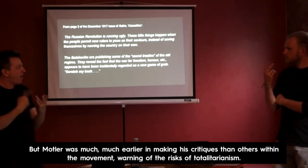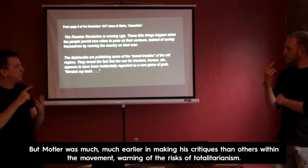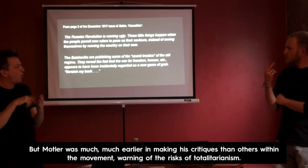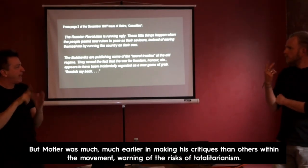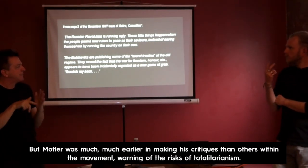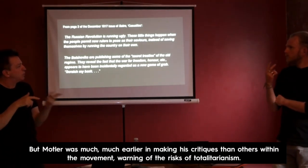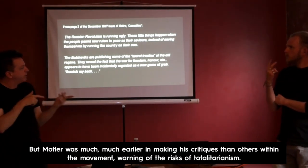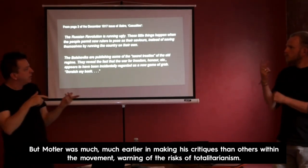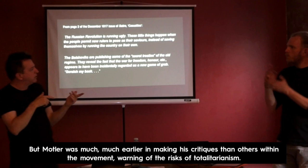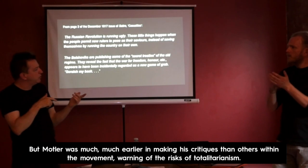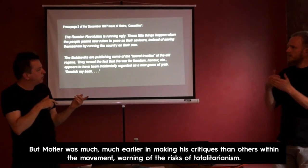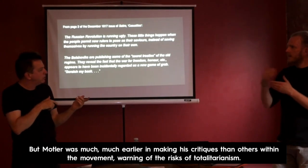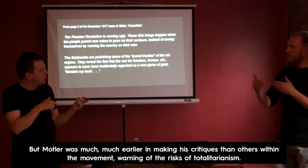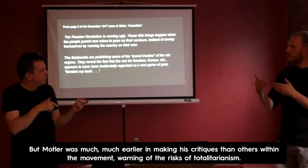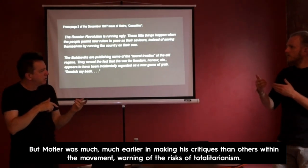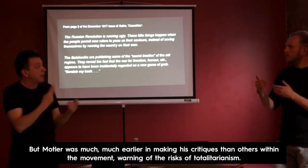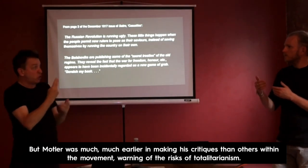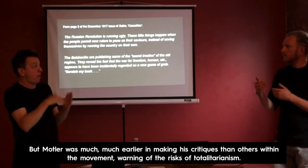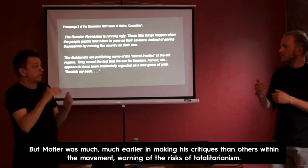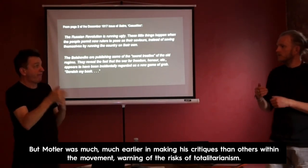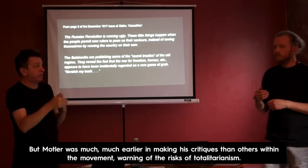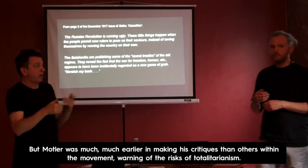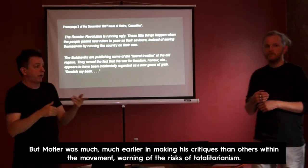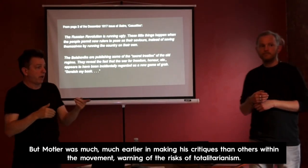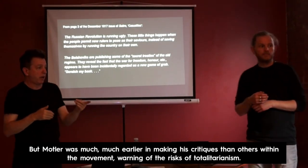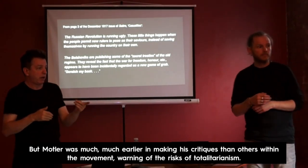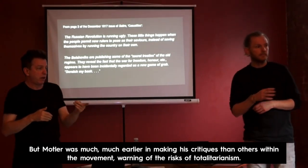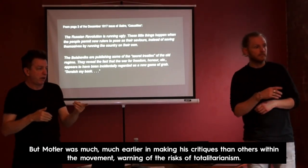was much, much earlier in making his critiques than many others within the movement.